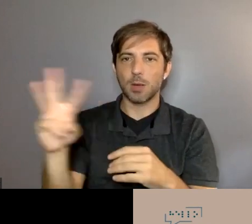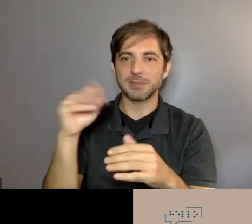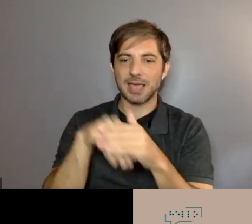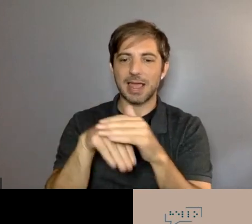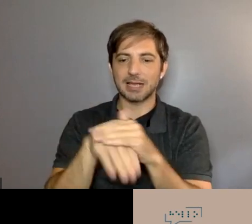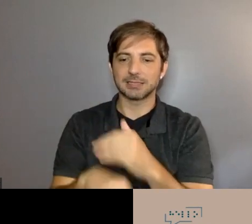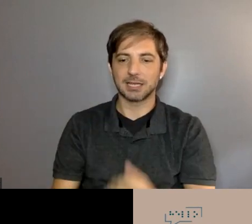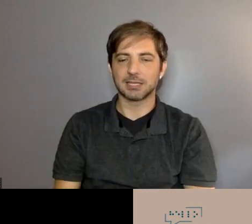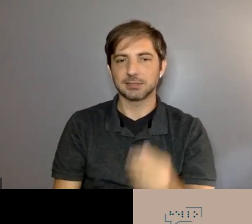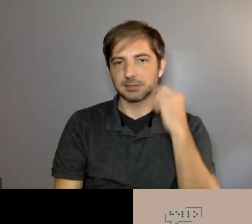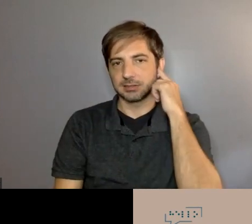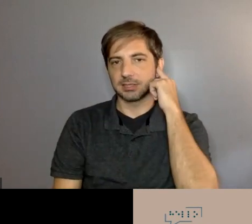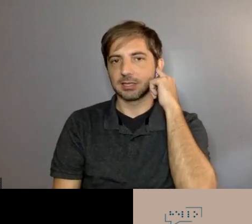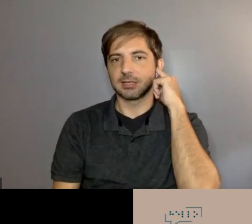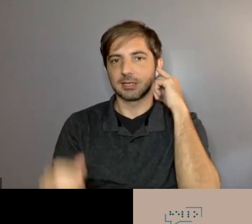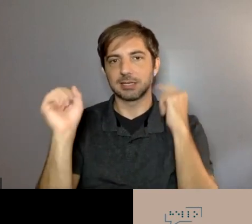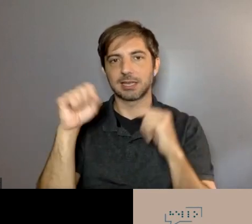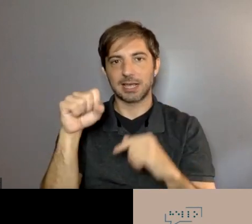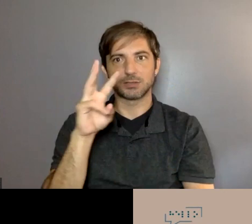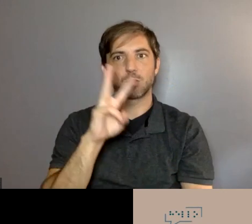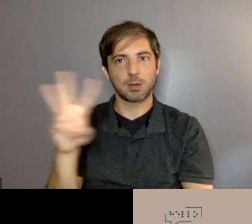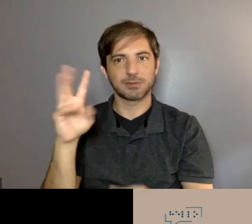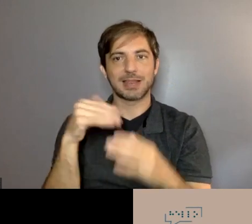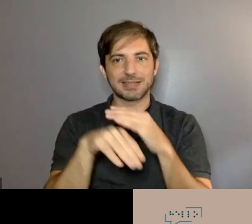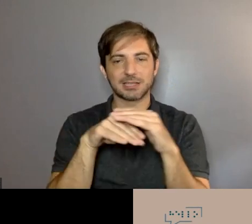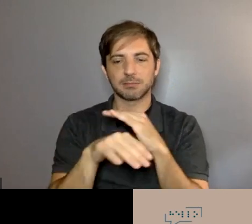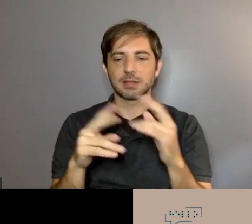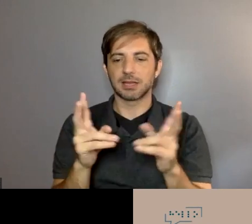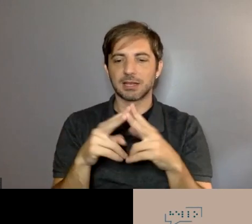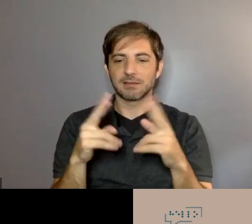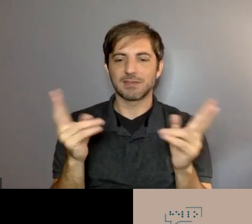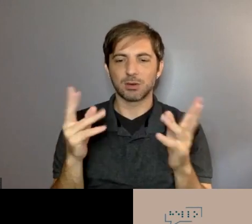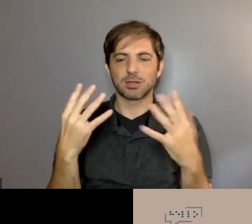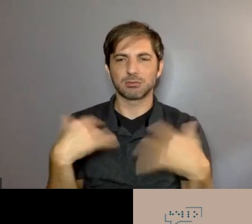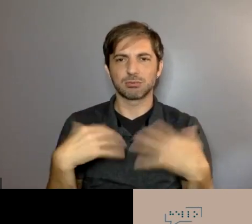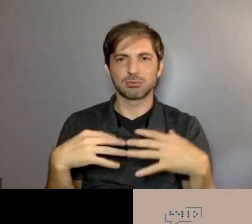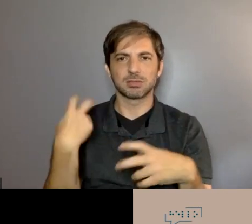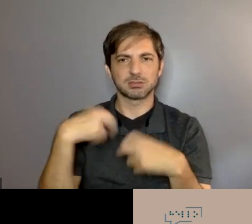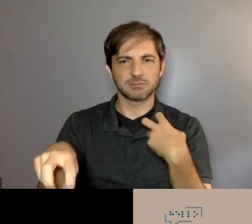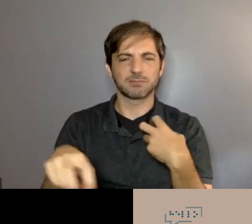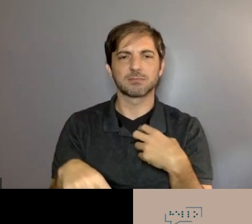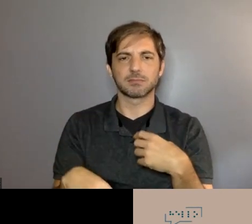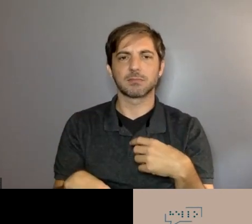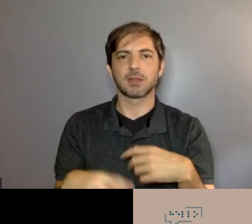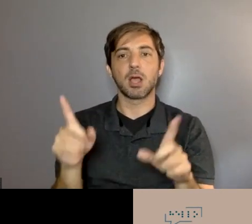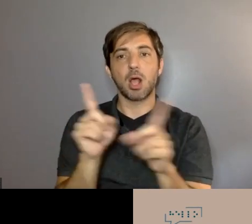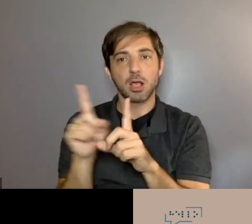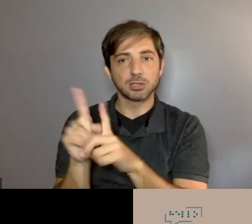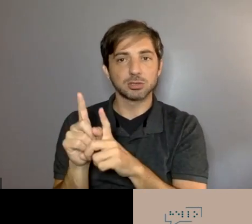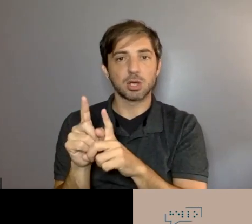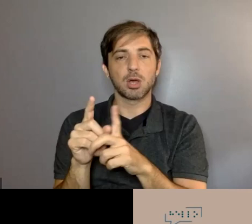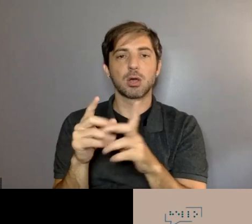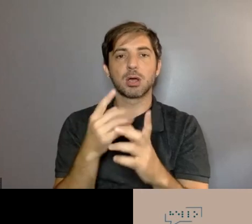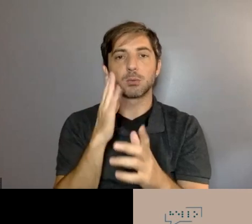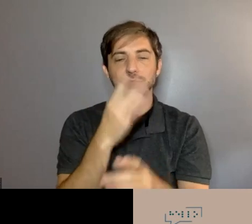Yes. And website accessibility is, I think, super daunting. I will also again reiterate what